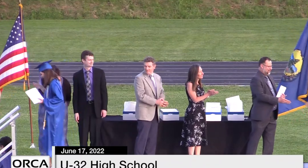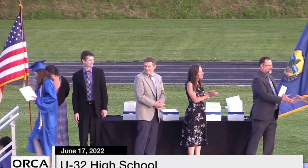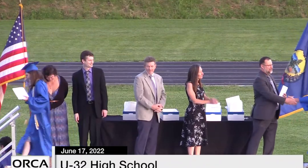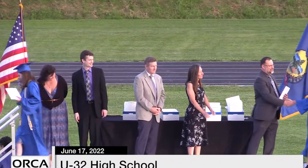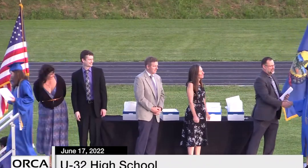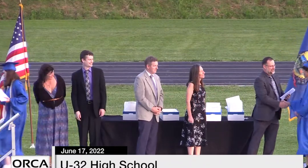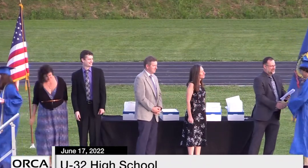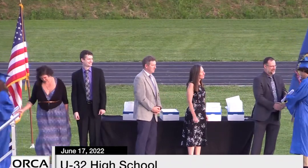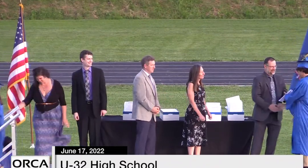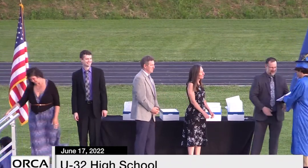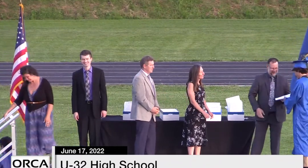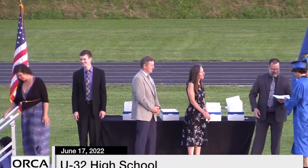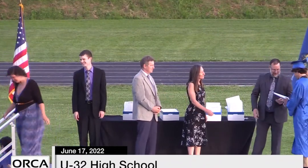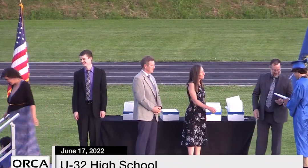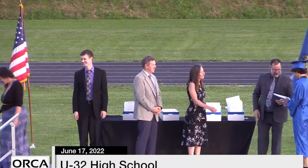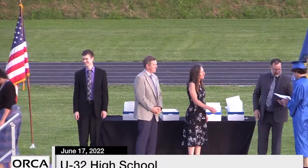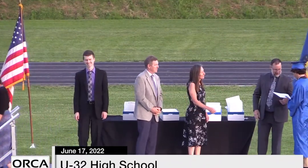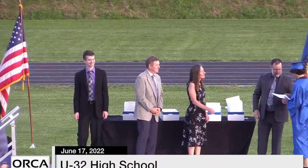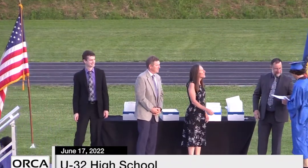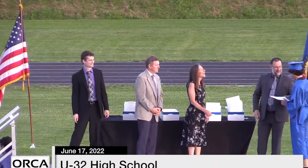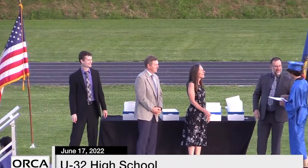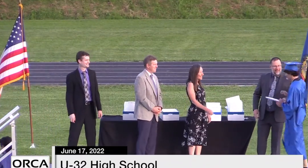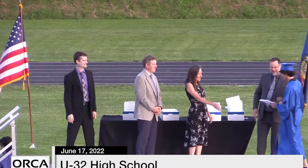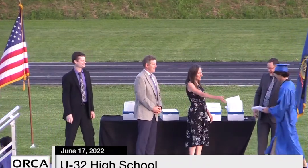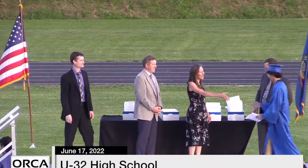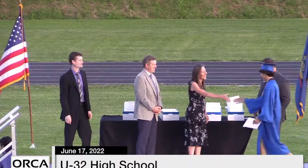Eva Helena Goodwin.